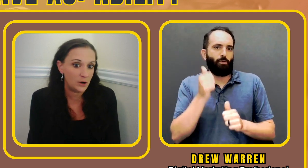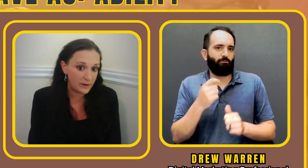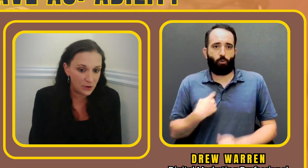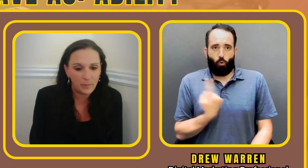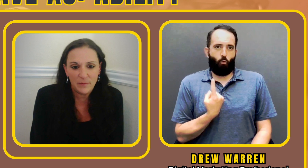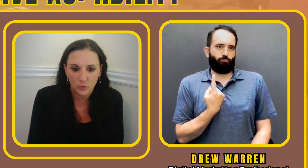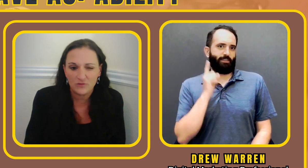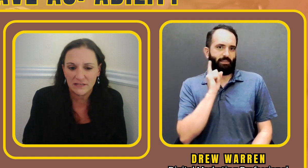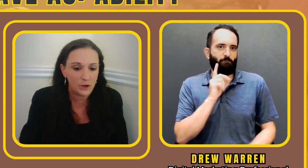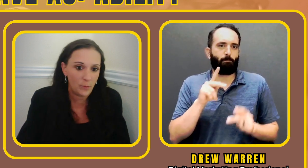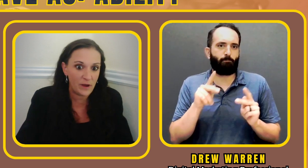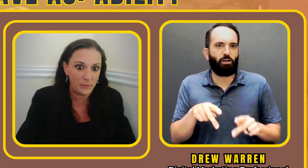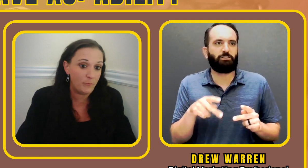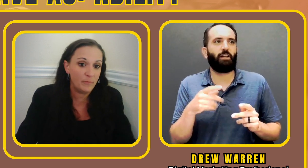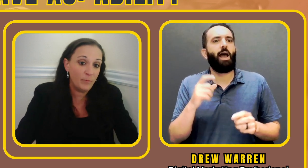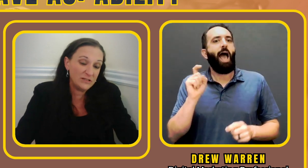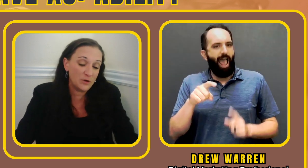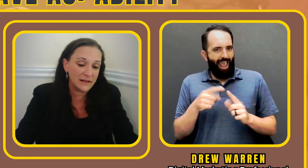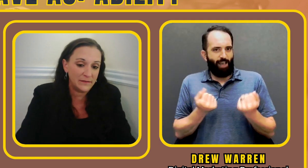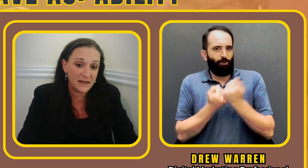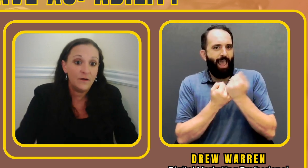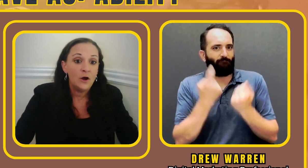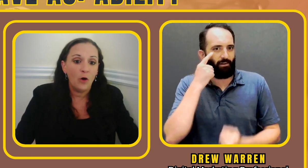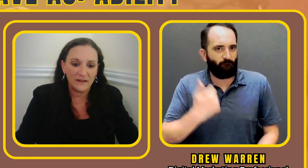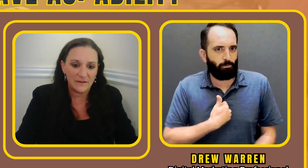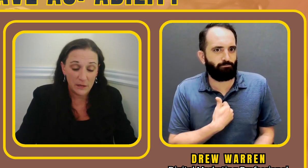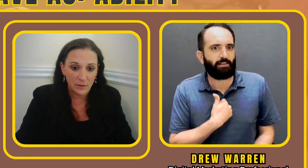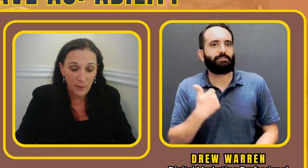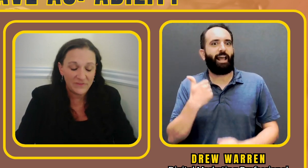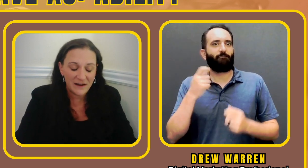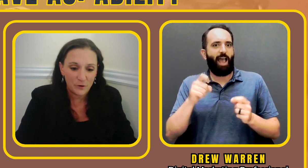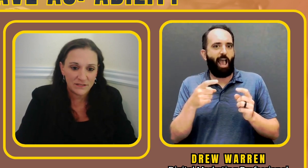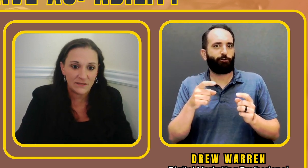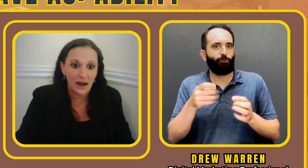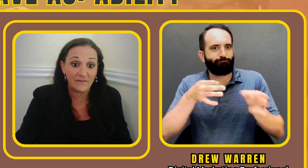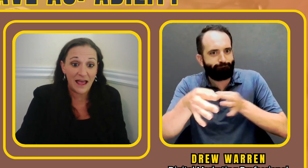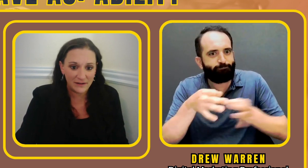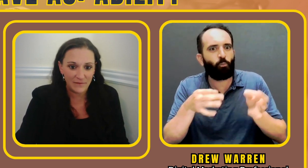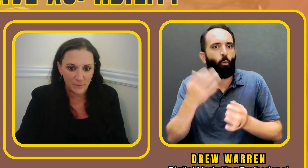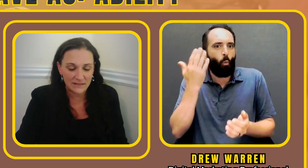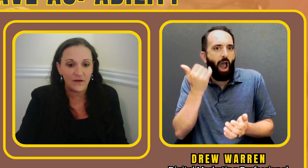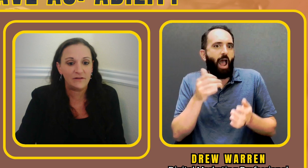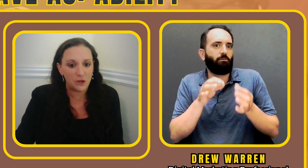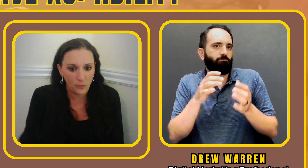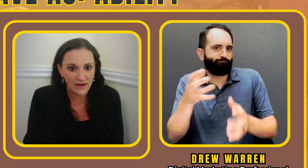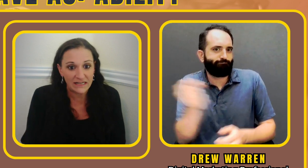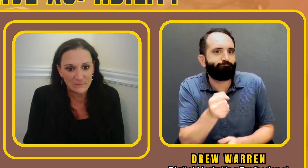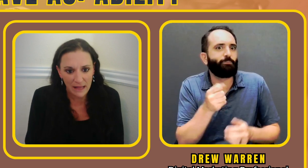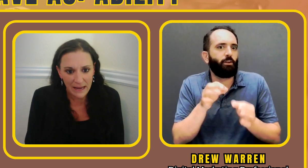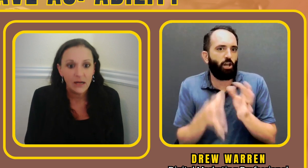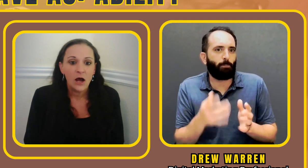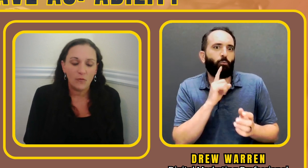it's, hearing people mostly, maybe I was most likely the deaf person. So I have to advocate for myself, having to go